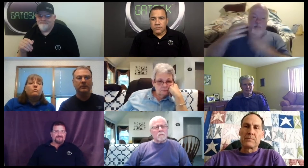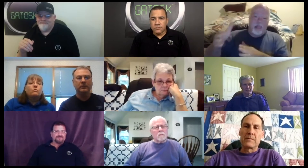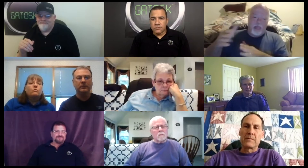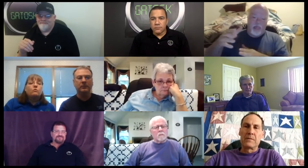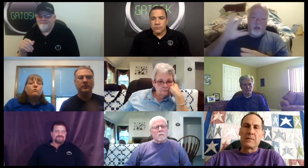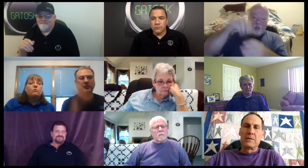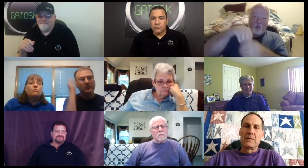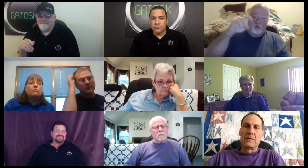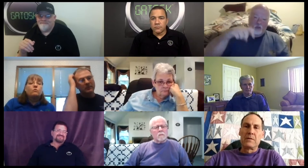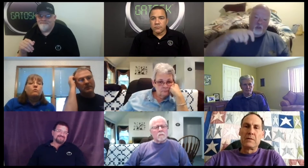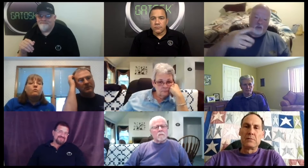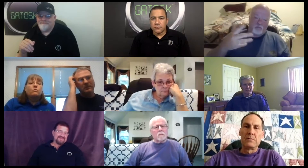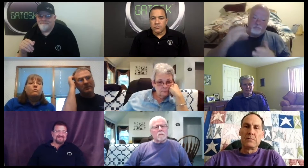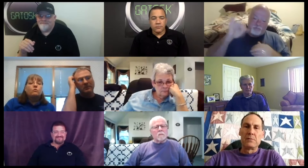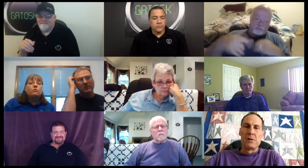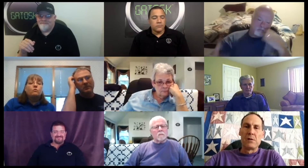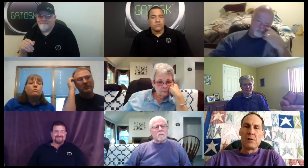They'll think it should be included in the plan. So,